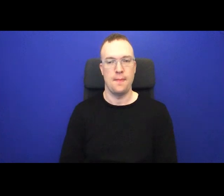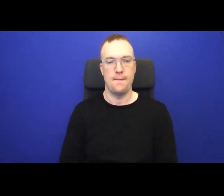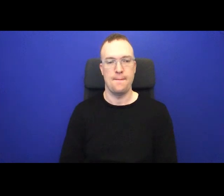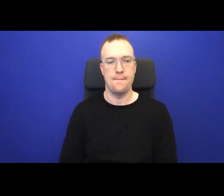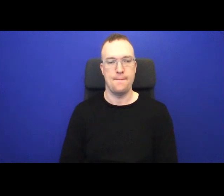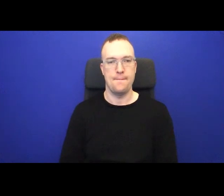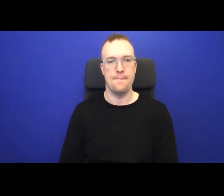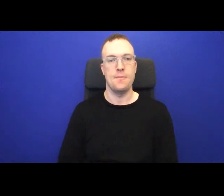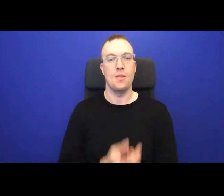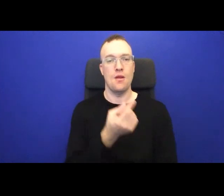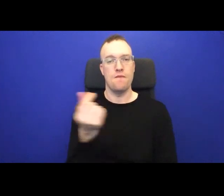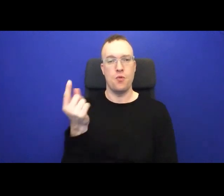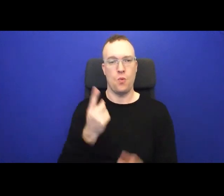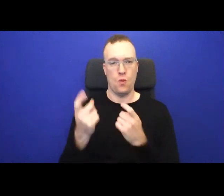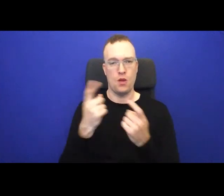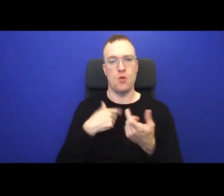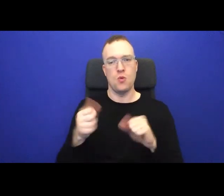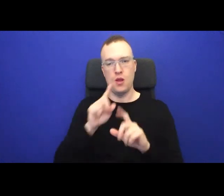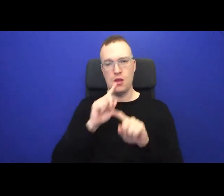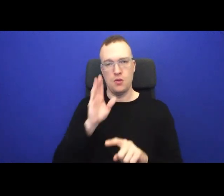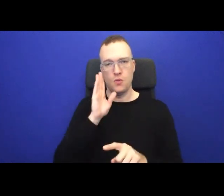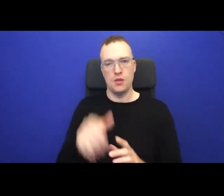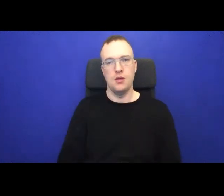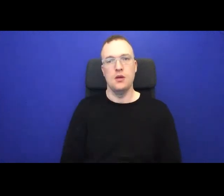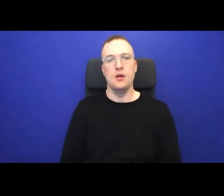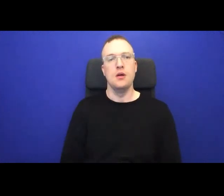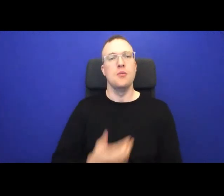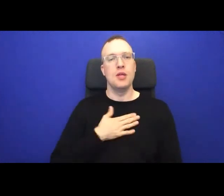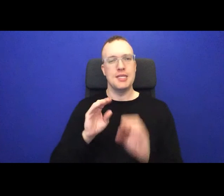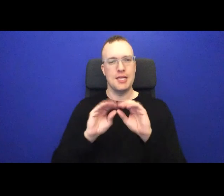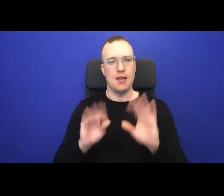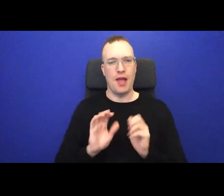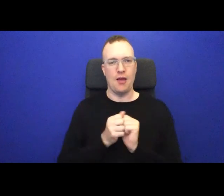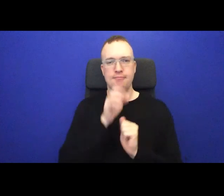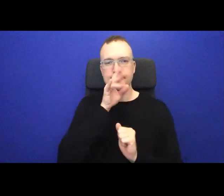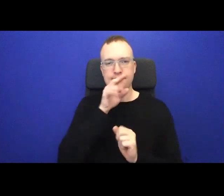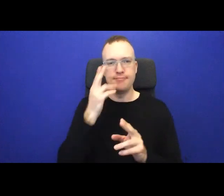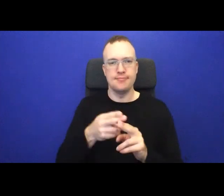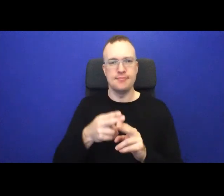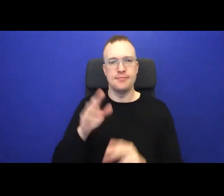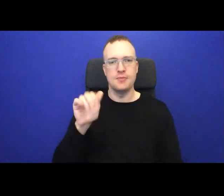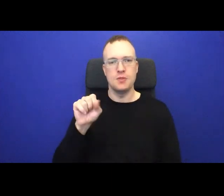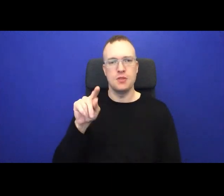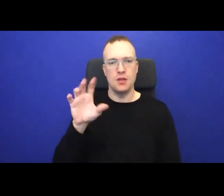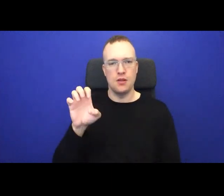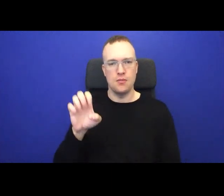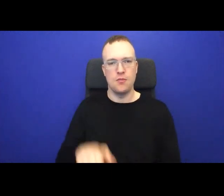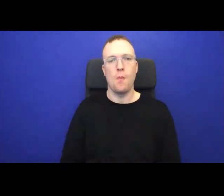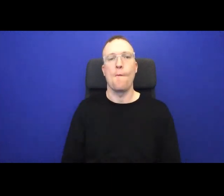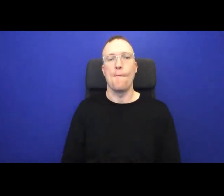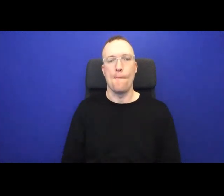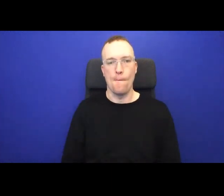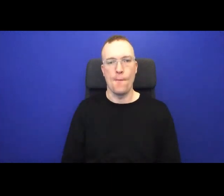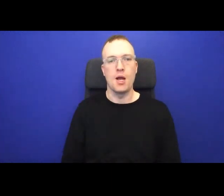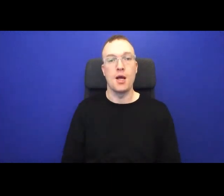A few questions have come in, which I'll do my best to answer. Please clarify how to pronounce the name of the castle. So